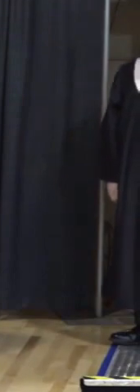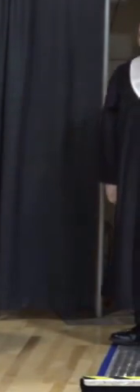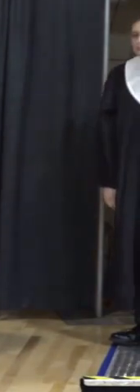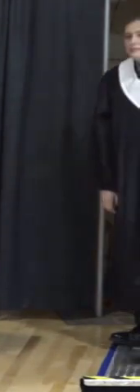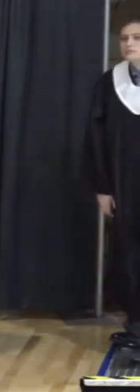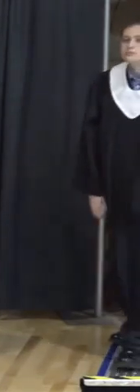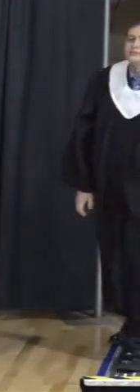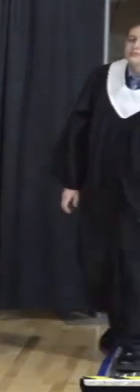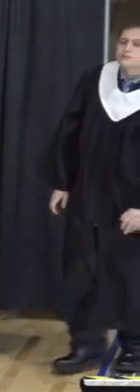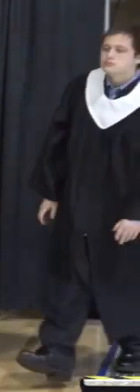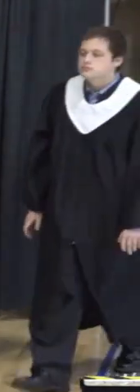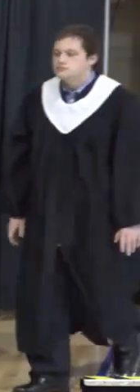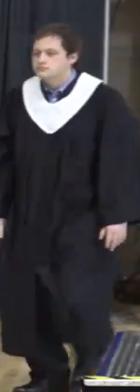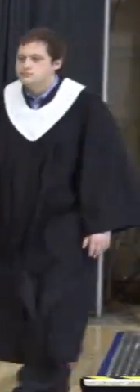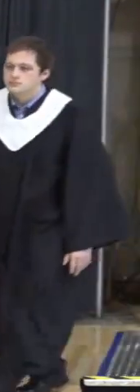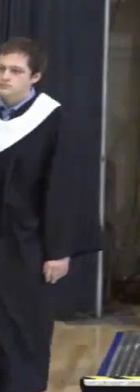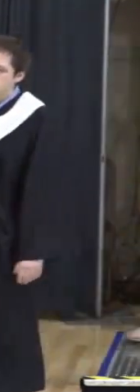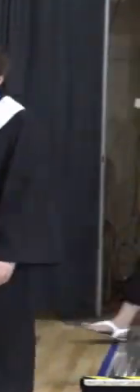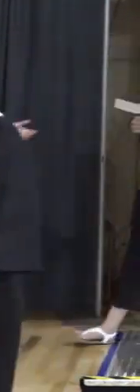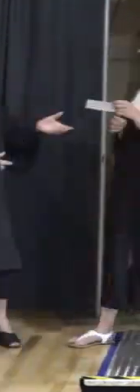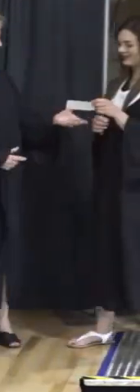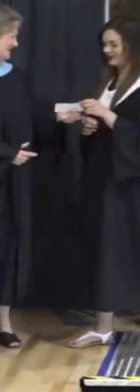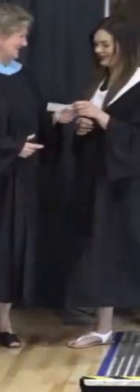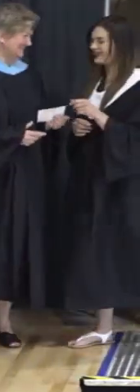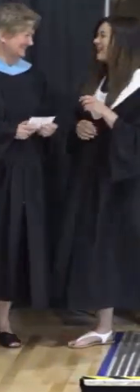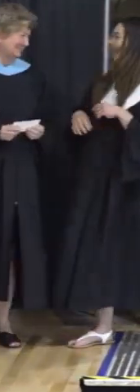Kyle White.